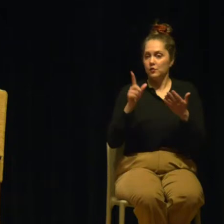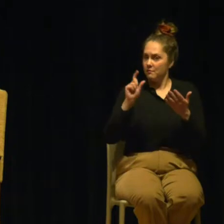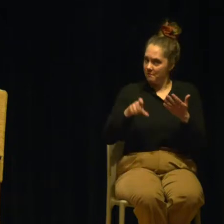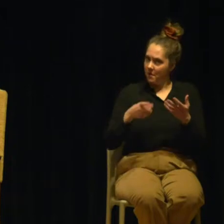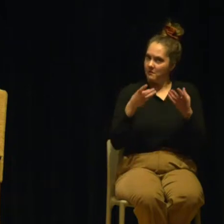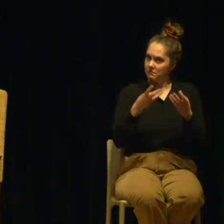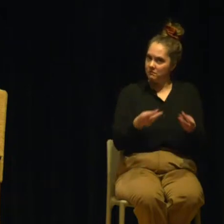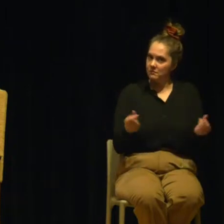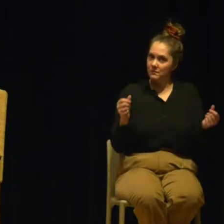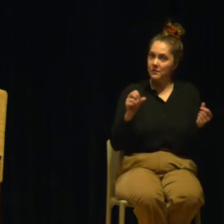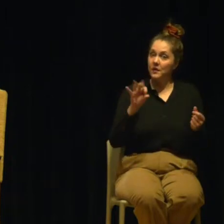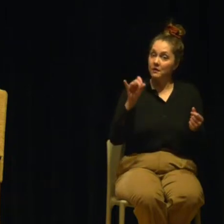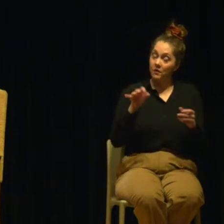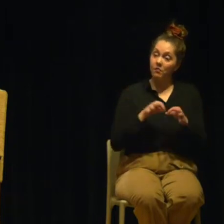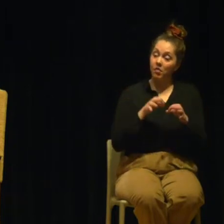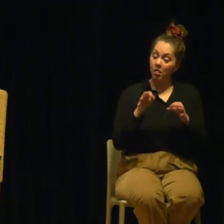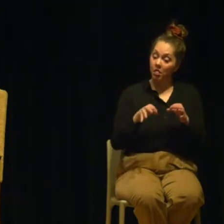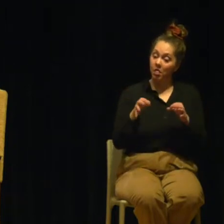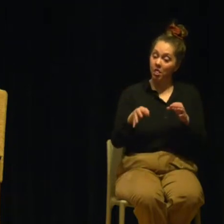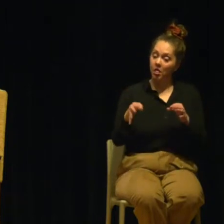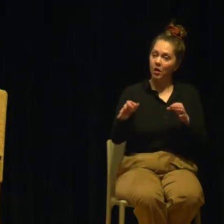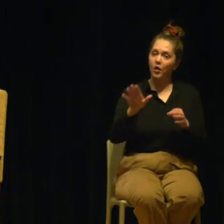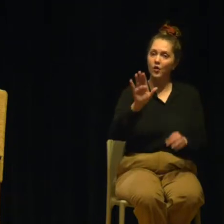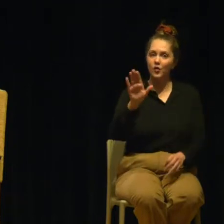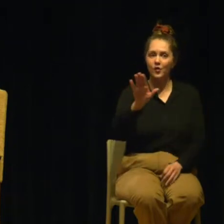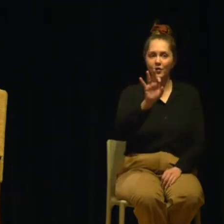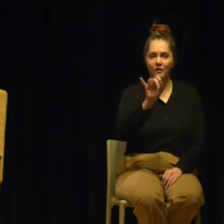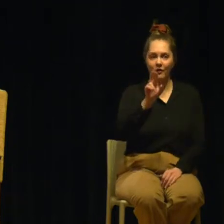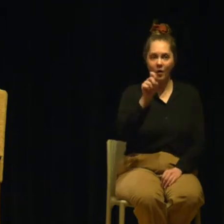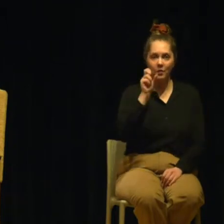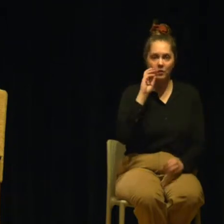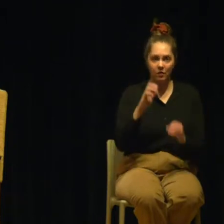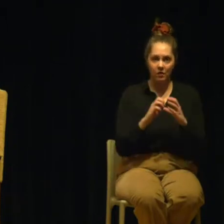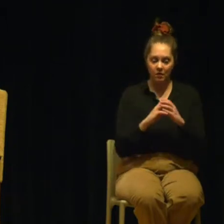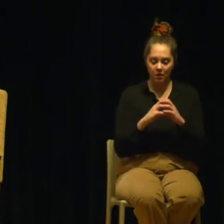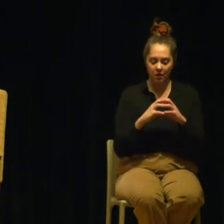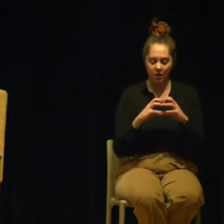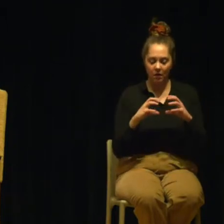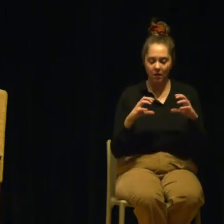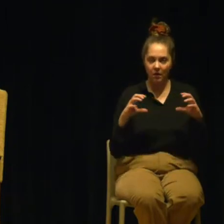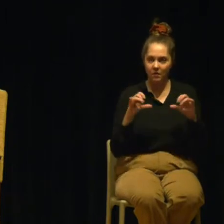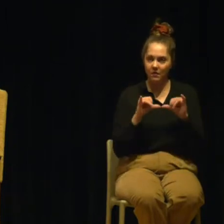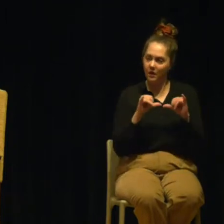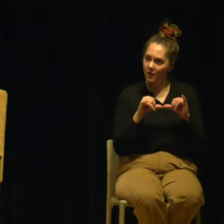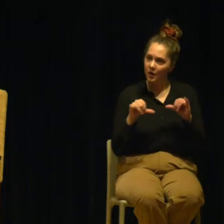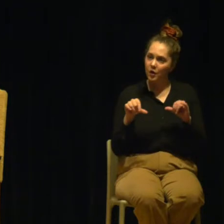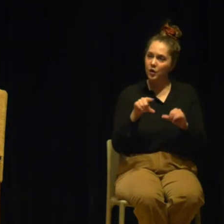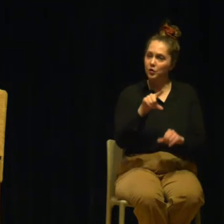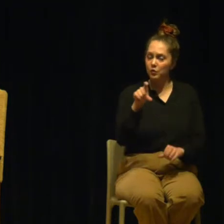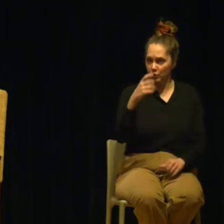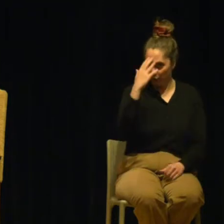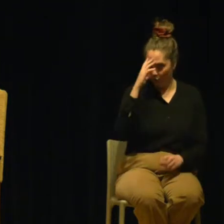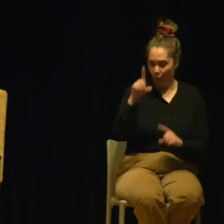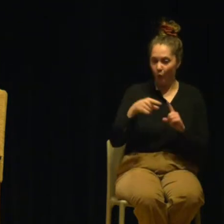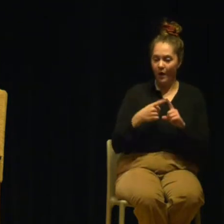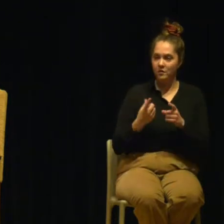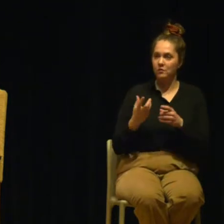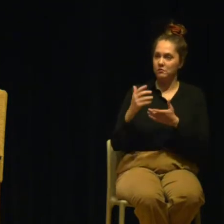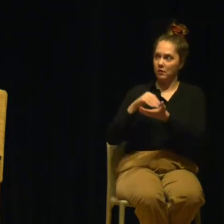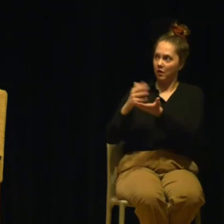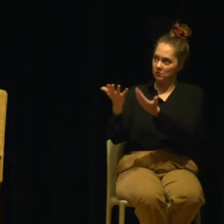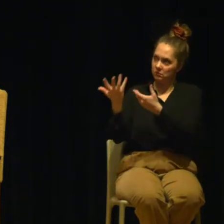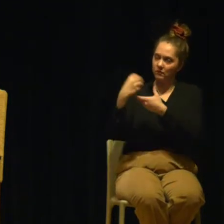And the longer you wait, the bigger your fibroids get. So it's just a matter of knowing when to intervene and knowing what